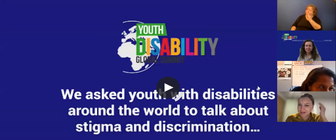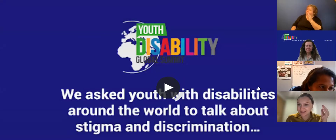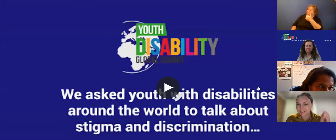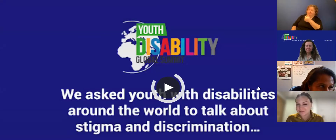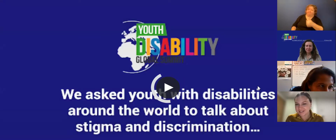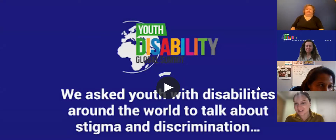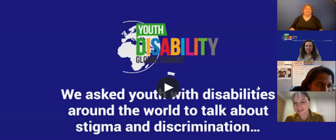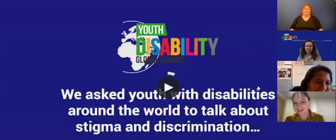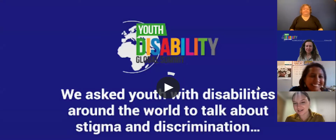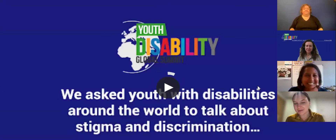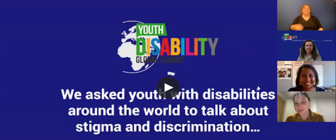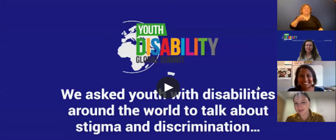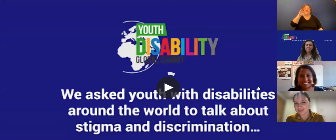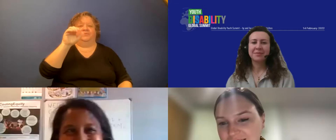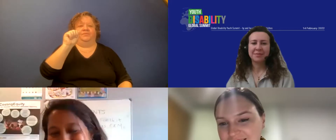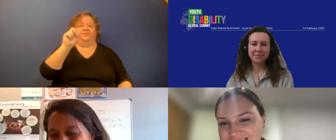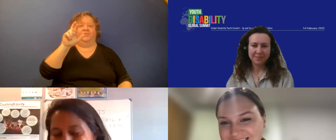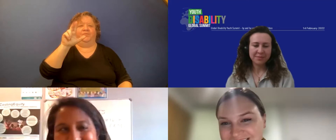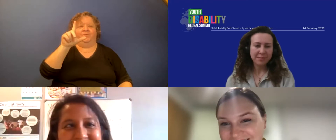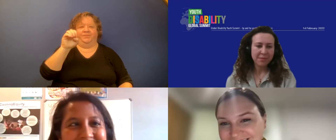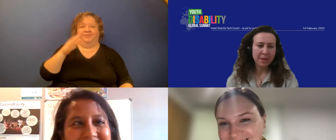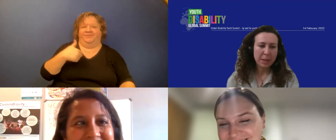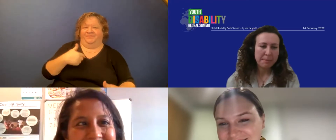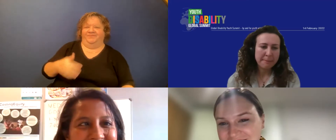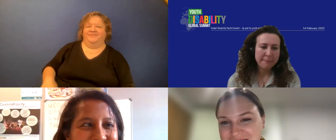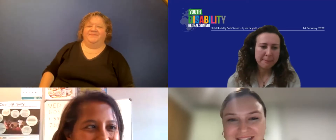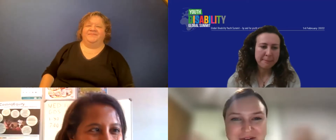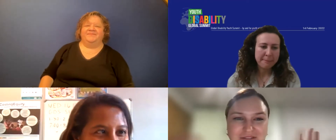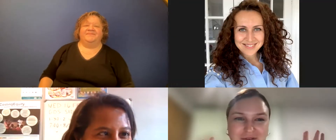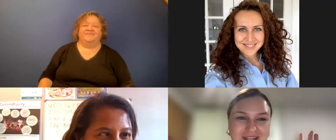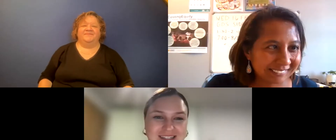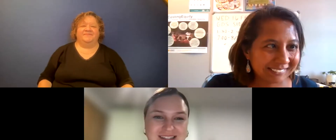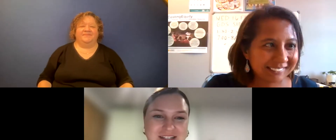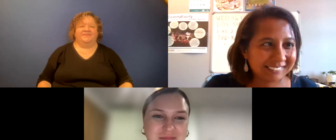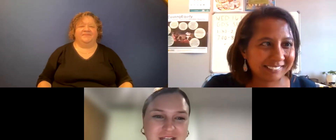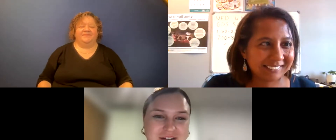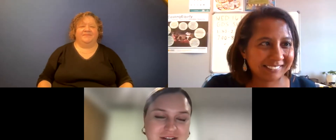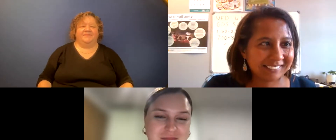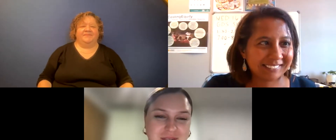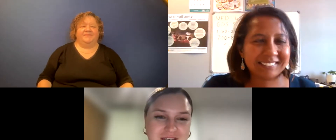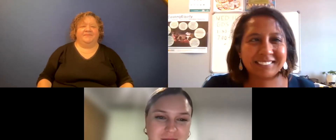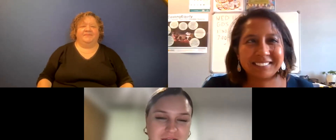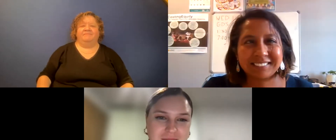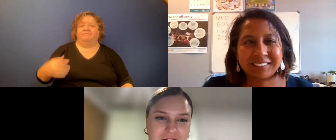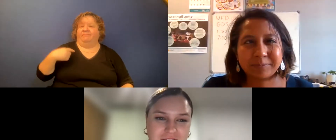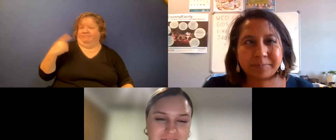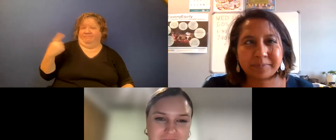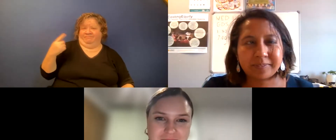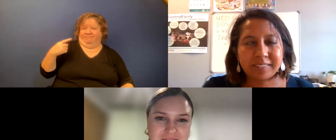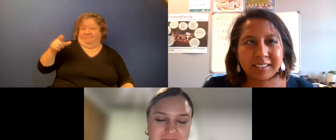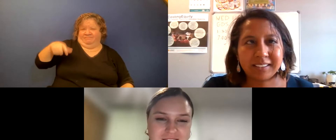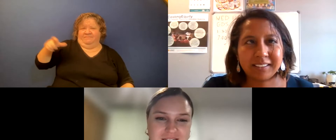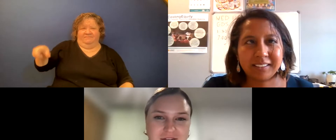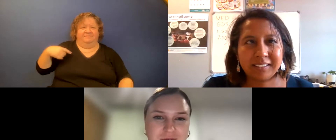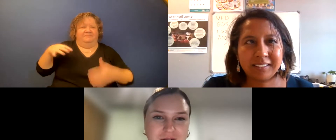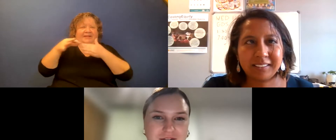my colleague Nafisa and I will be leading this session. So hello, everyone. It's such a pleasure to be here. My name's Carly James.